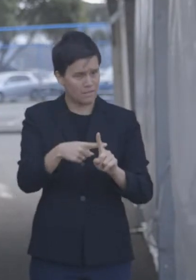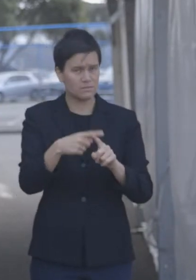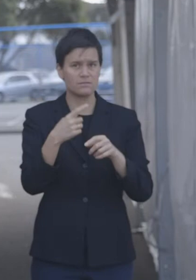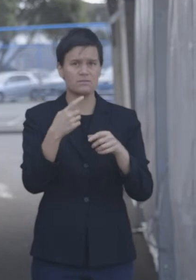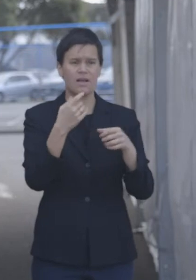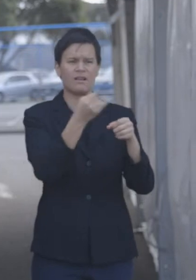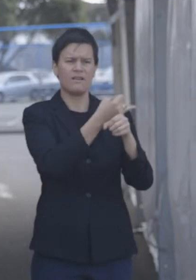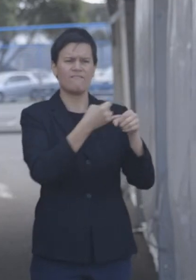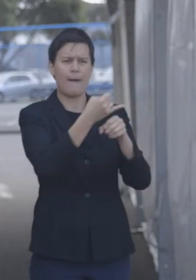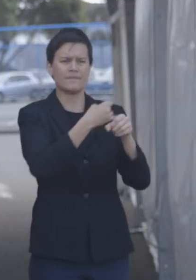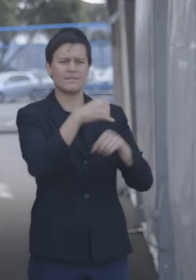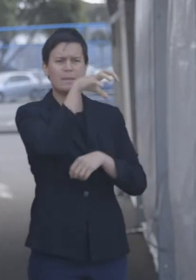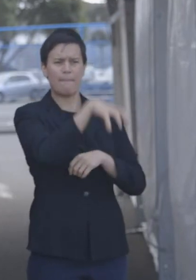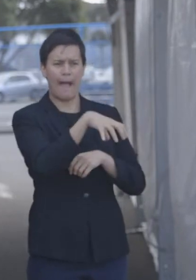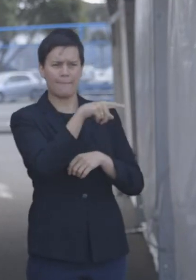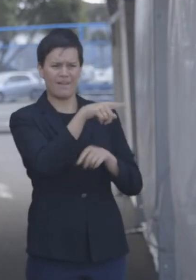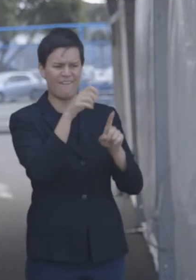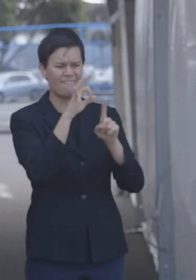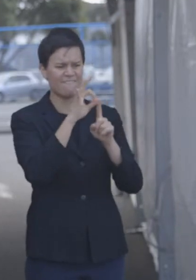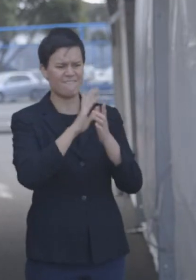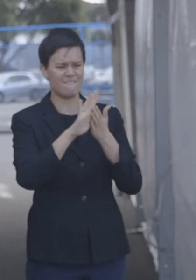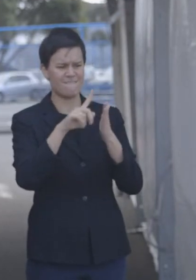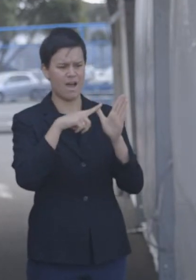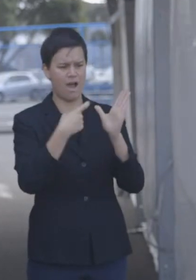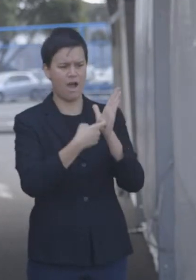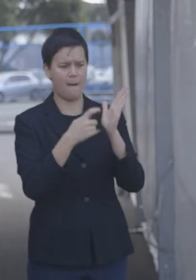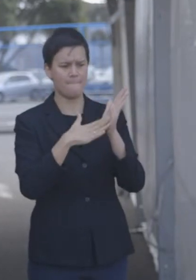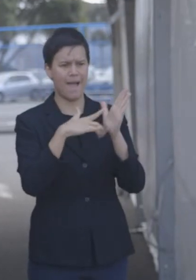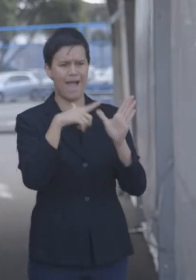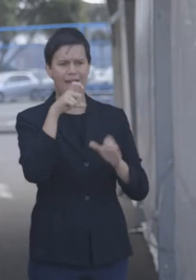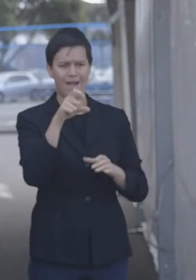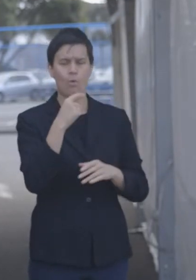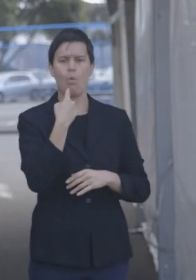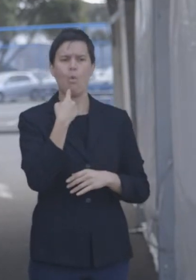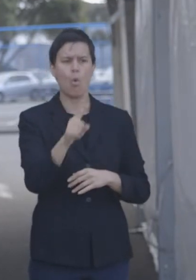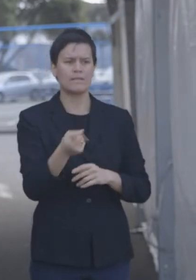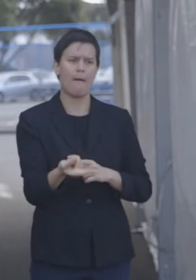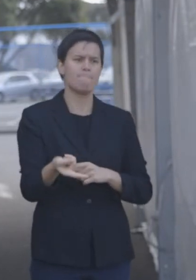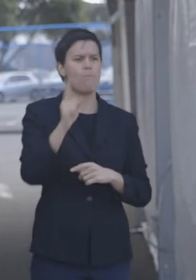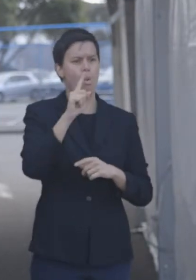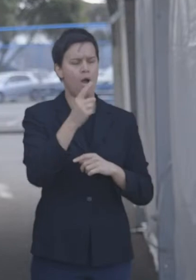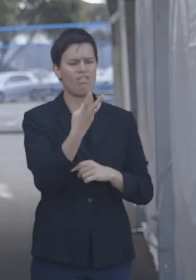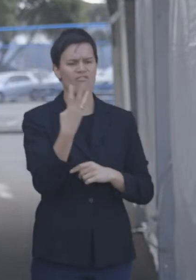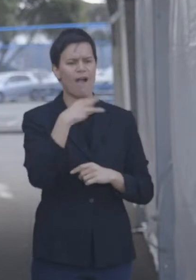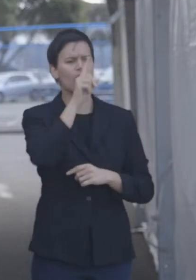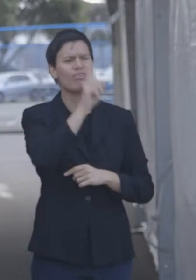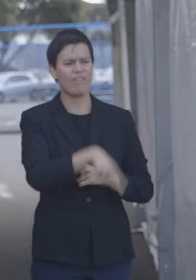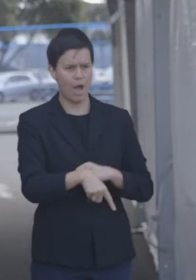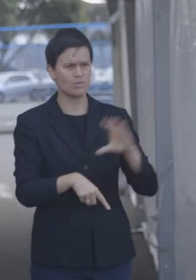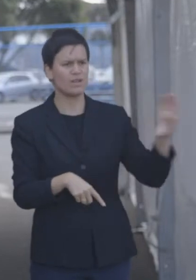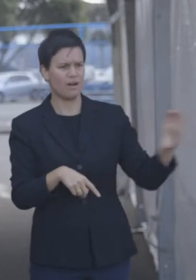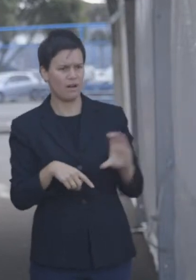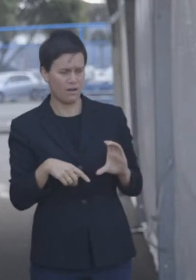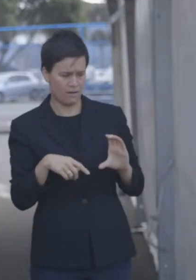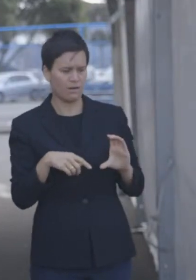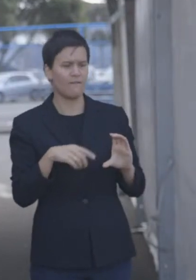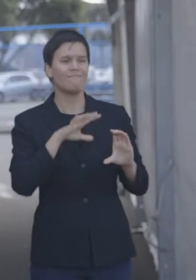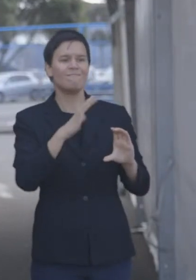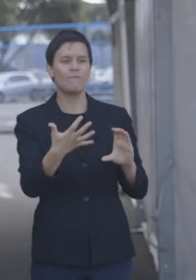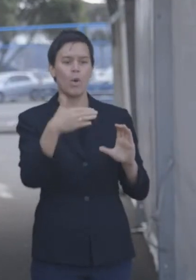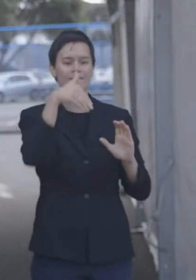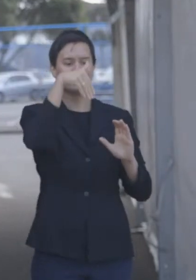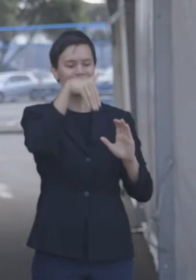think, had done a good job in ordering those extra 300,000 doses. We then got additional Northern Hemisphere doses just so we didn't run